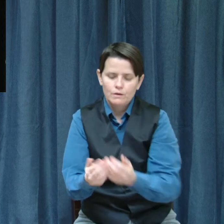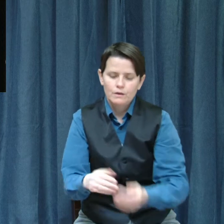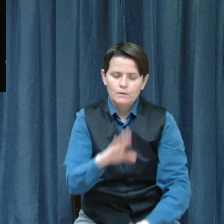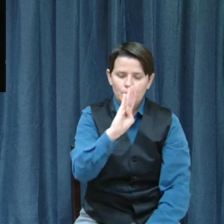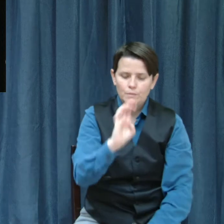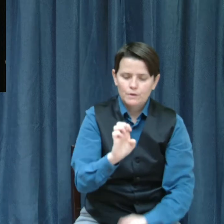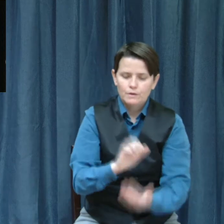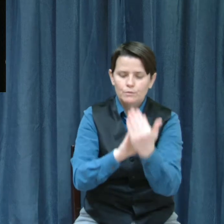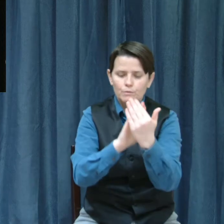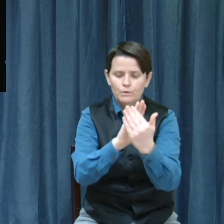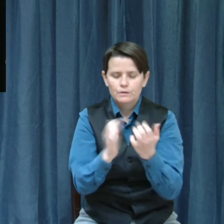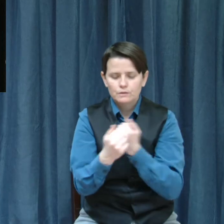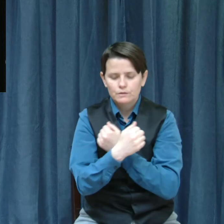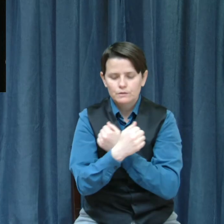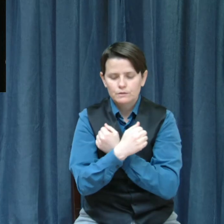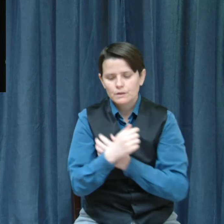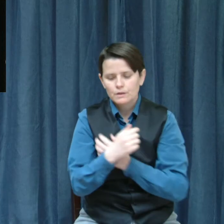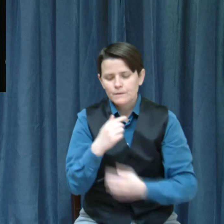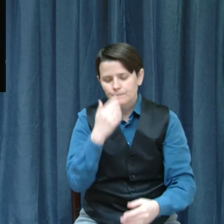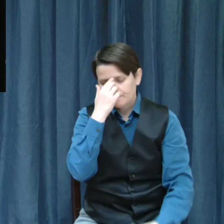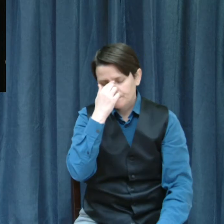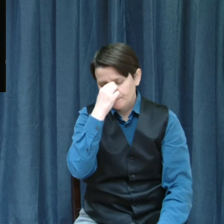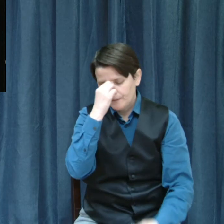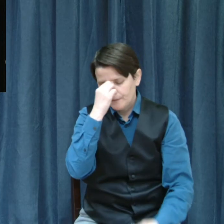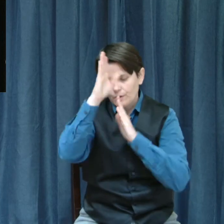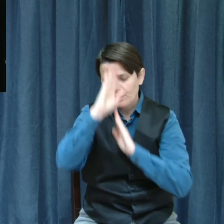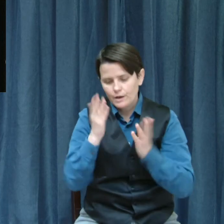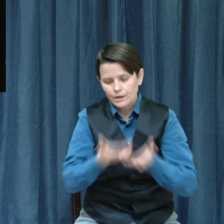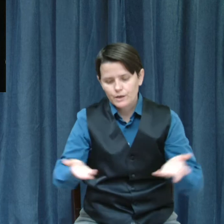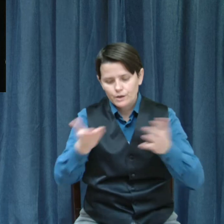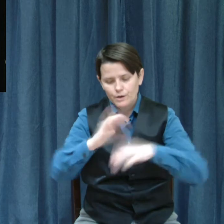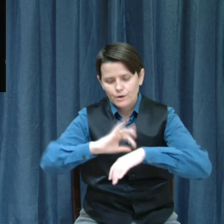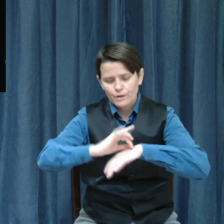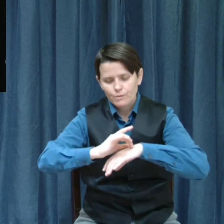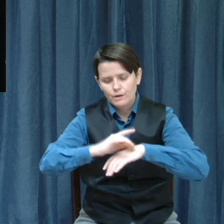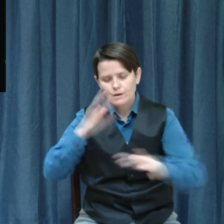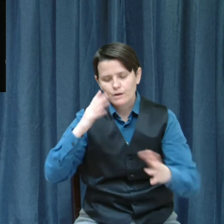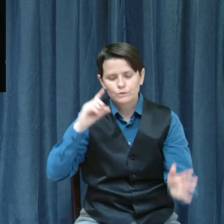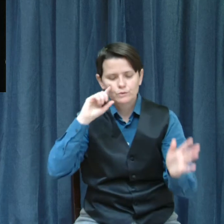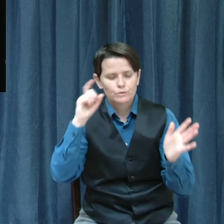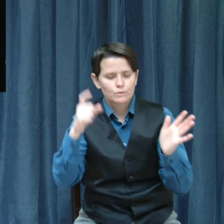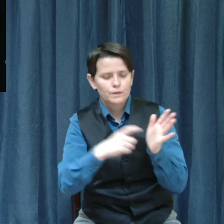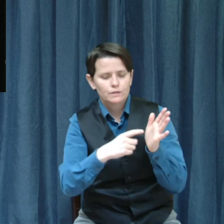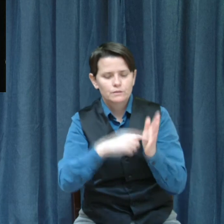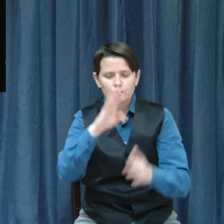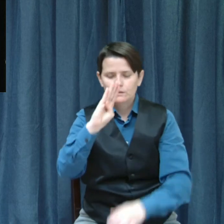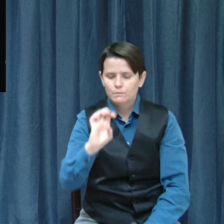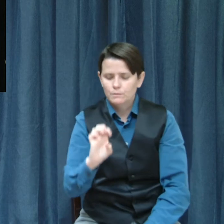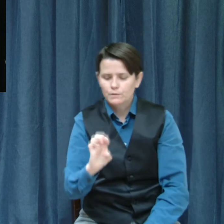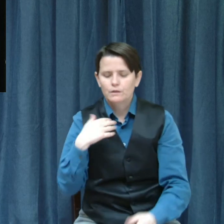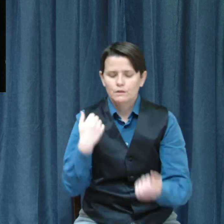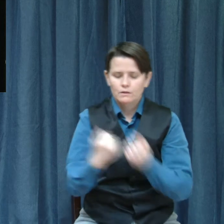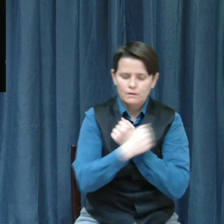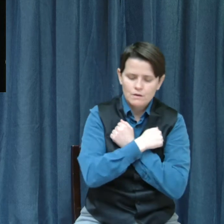love and kindness and compassion and history